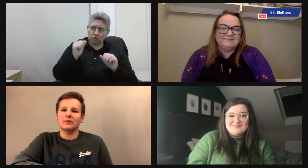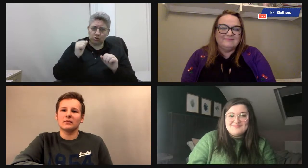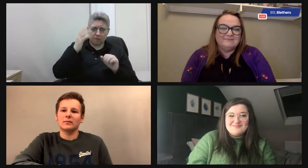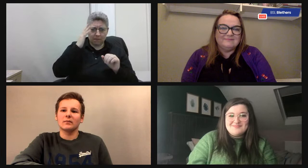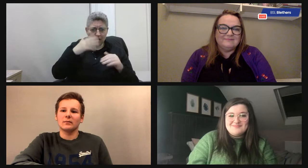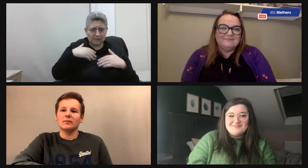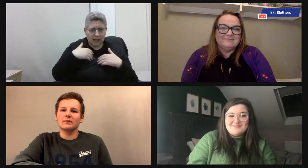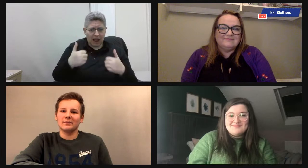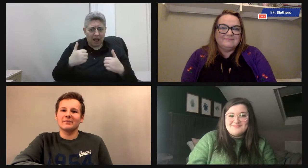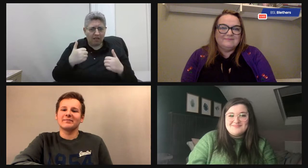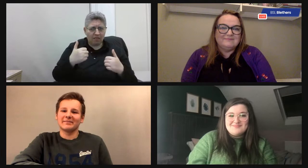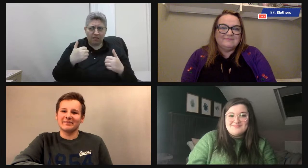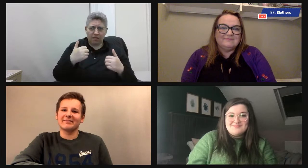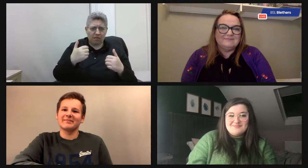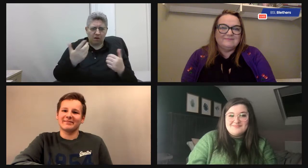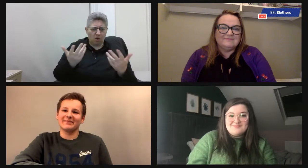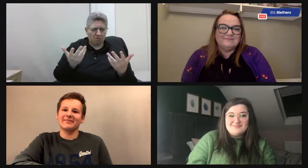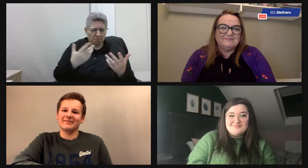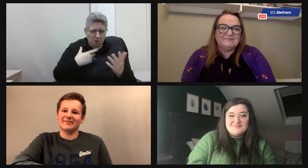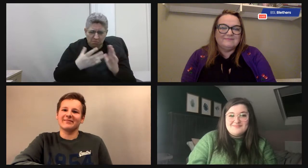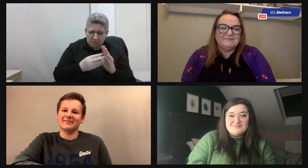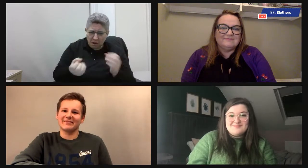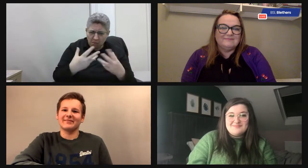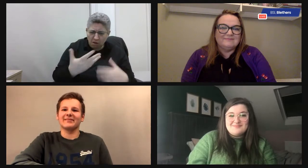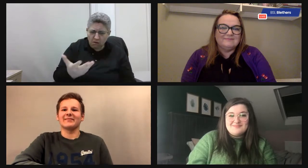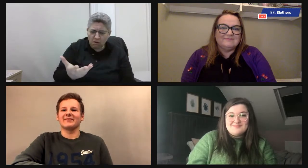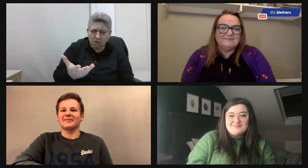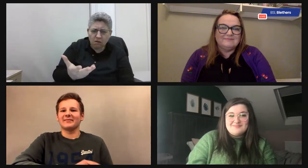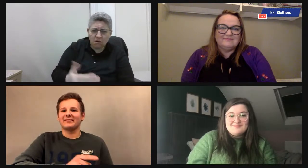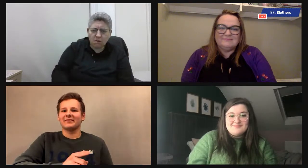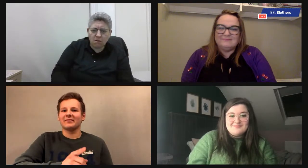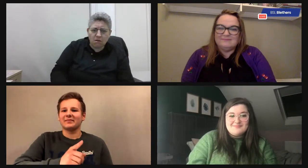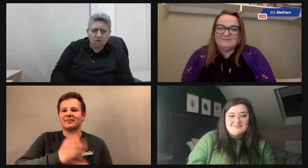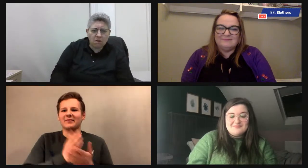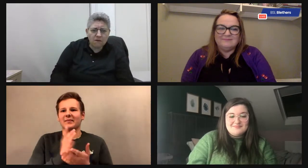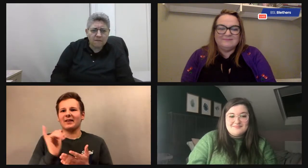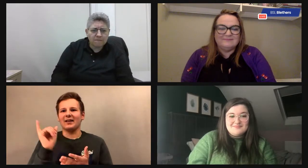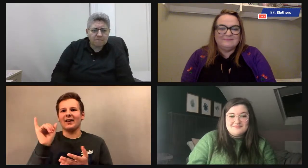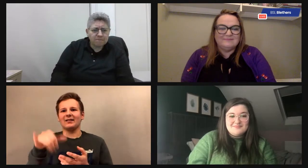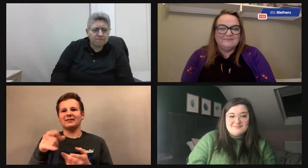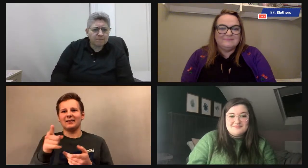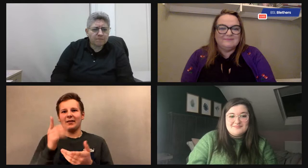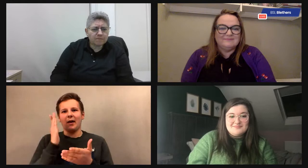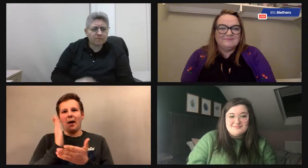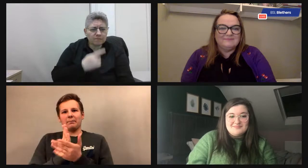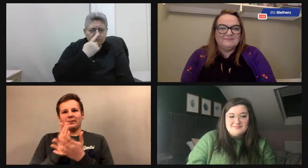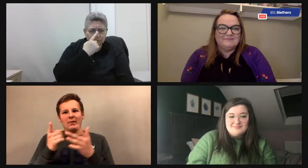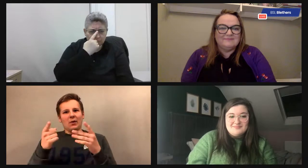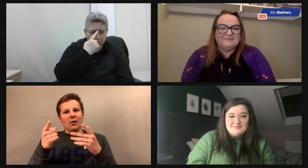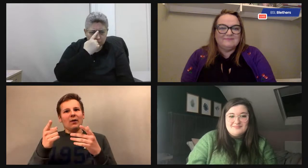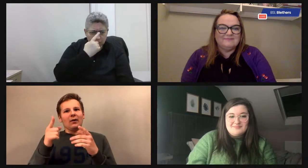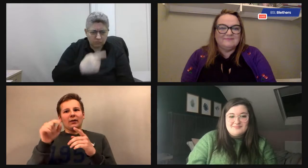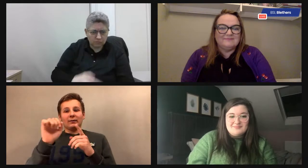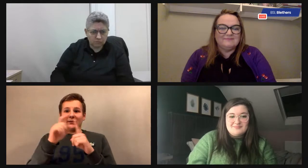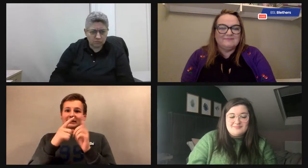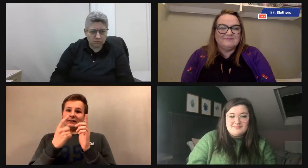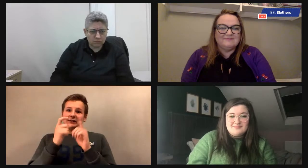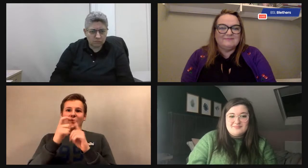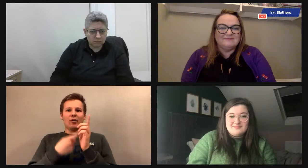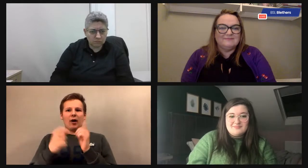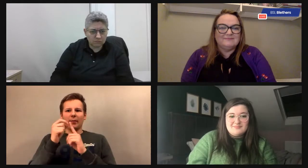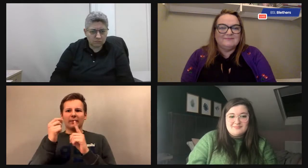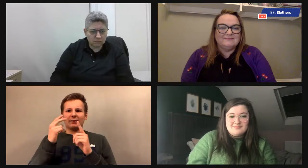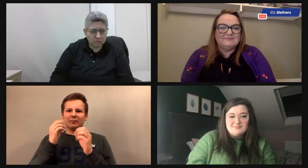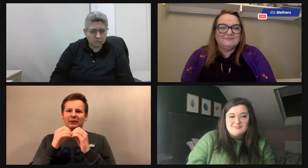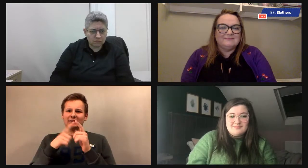here at the BDA. Do you feel that has been supportive in terms of your mental health at all?